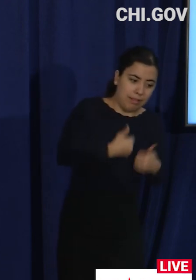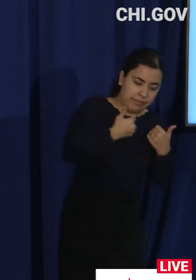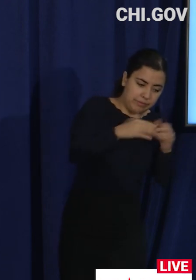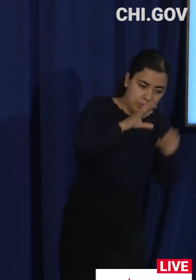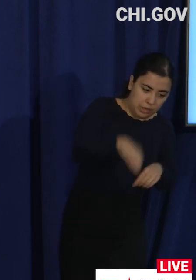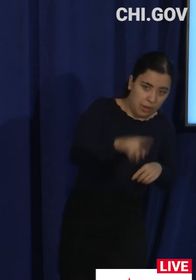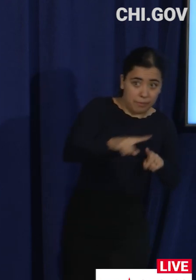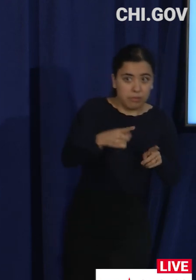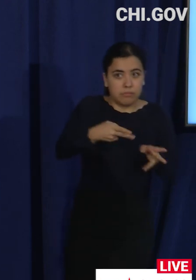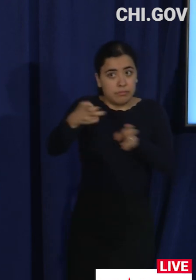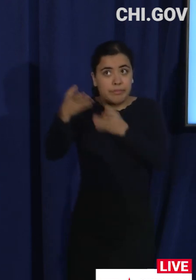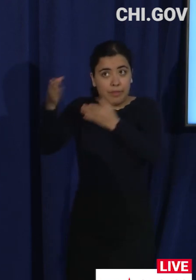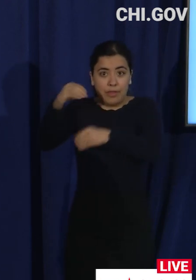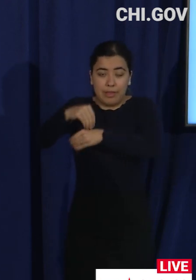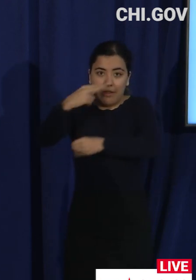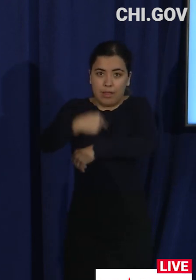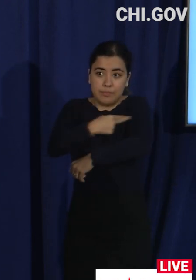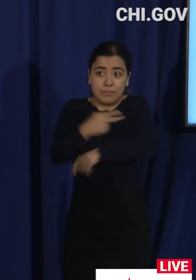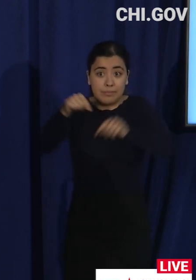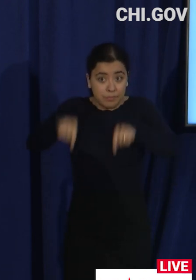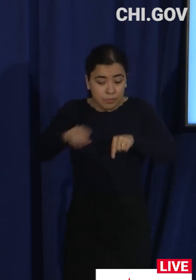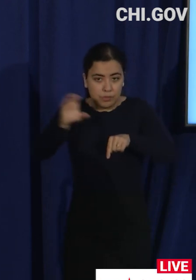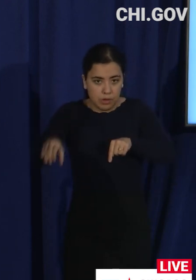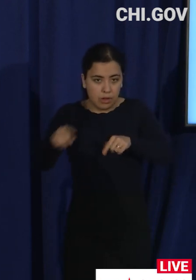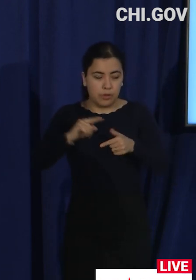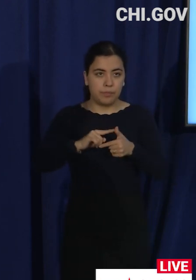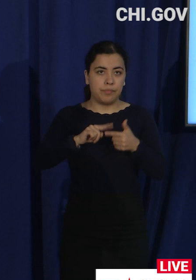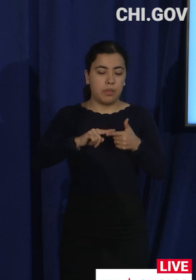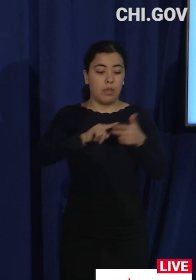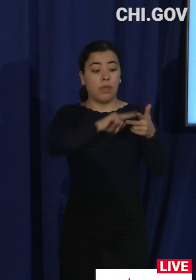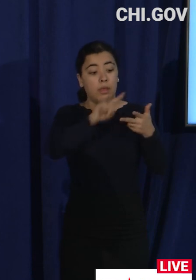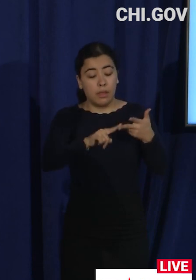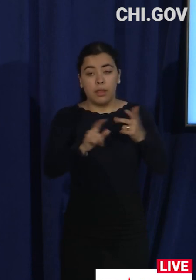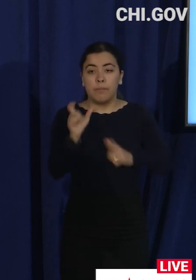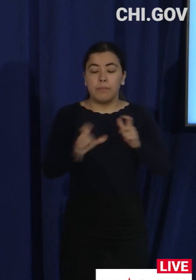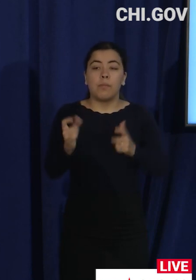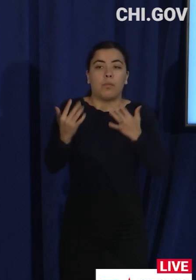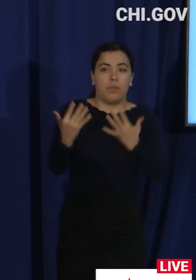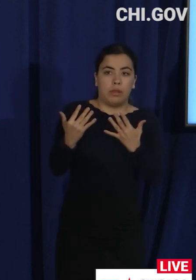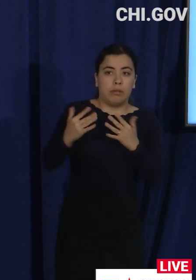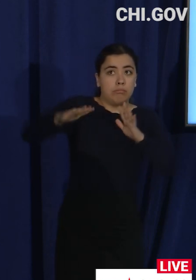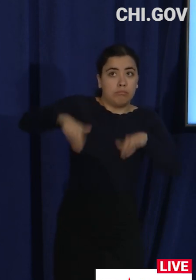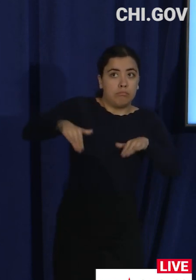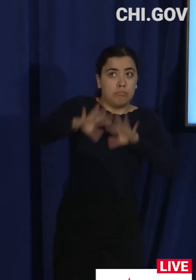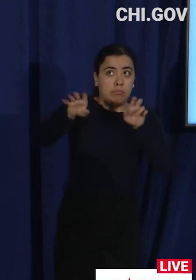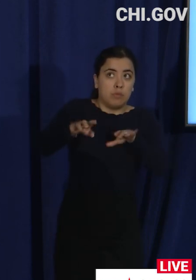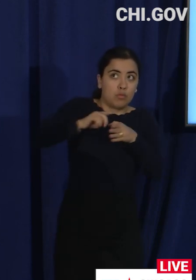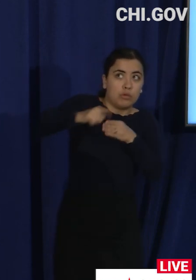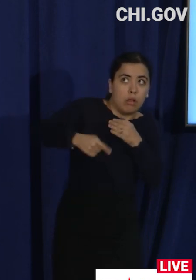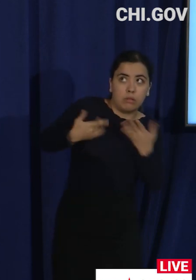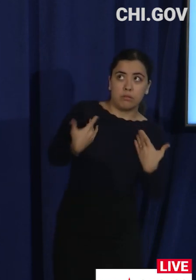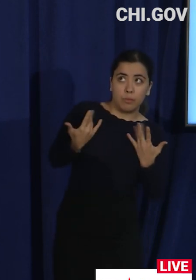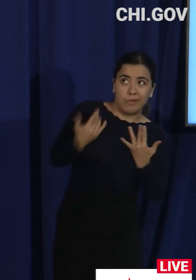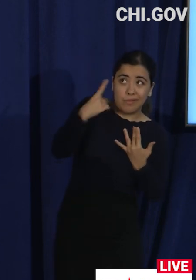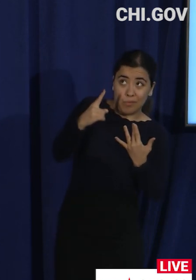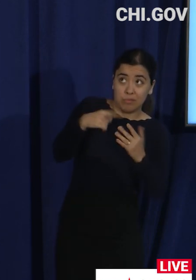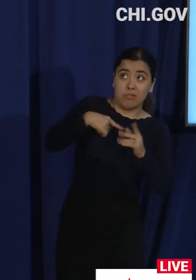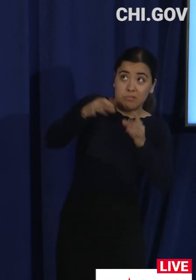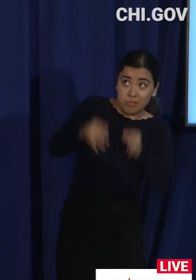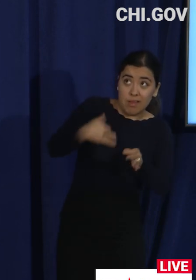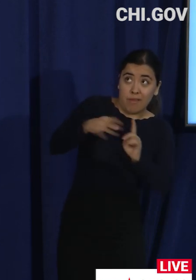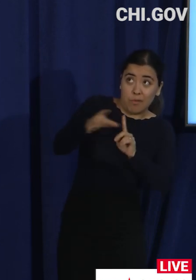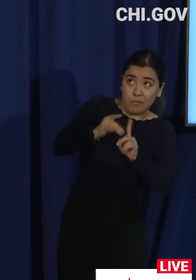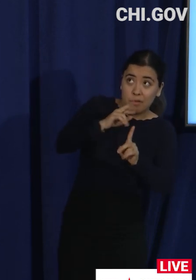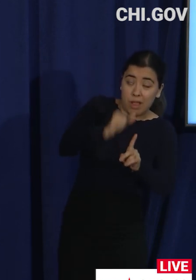measure for people while you're still waiting on a COVID test result. What I can say is that I would be surprised if we